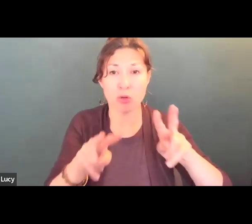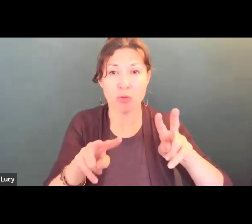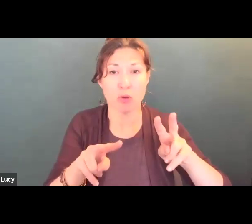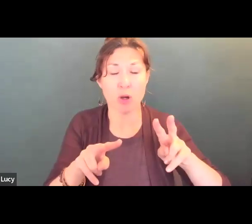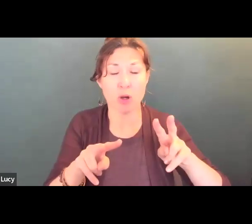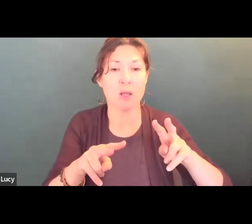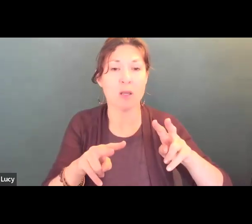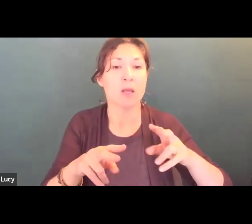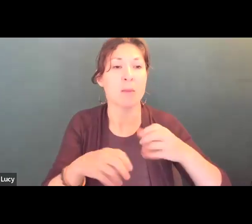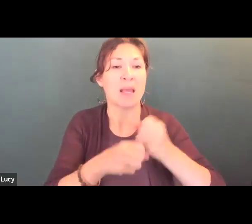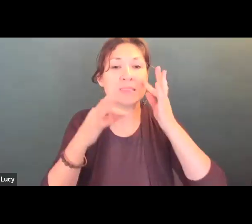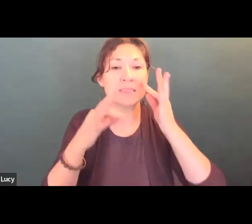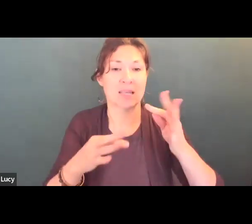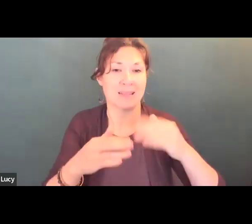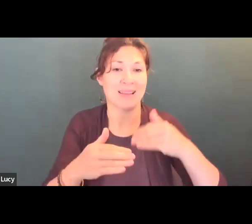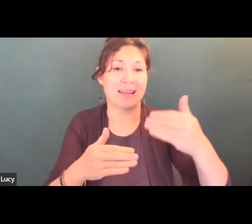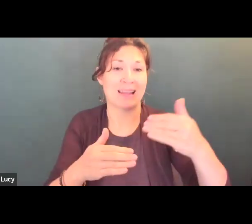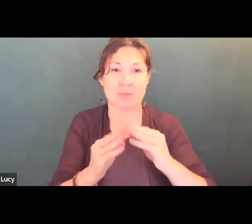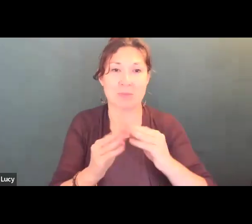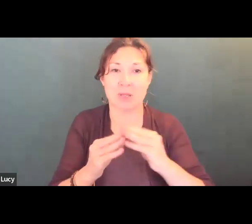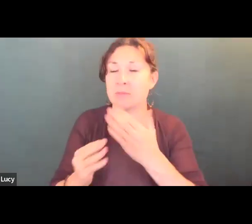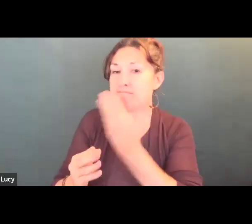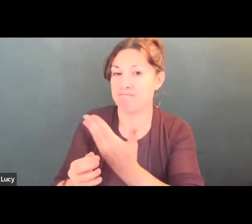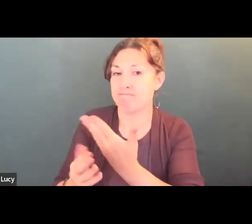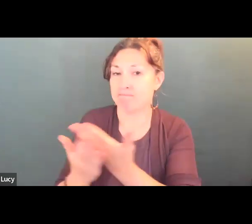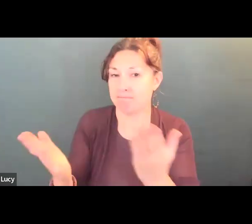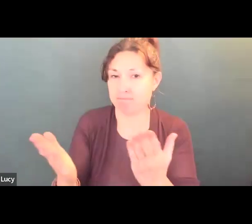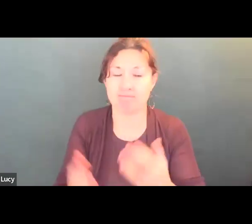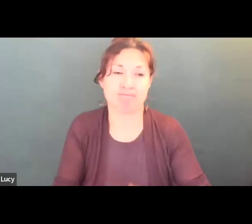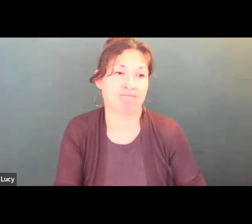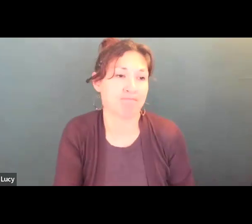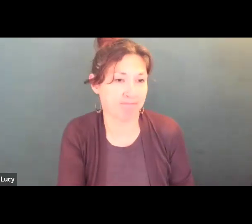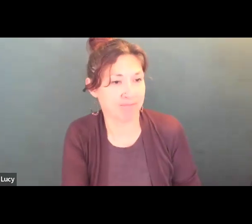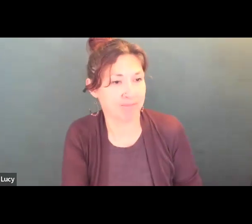this at our next meeting. Appreciate you all. Thank you. Thank you.